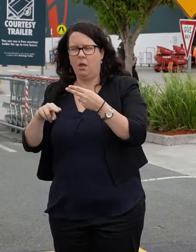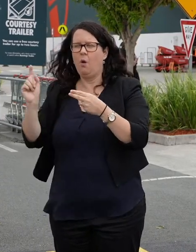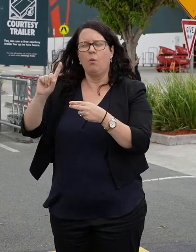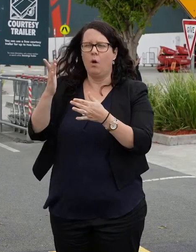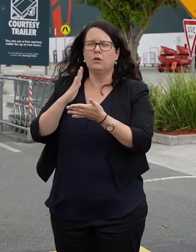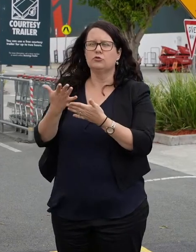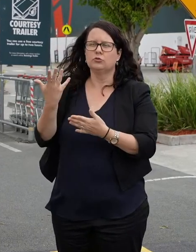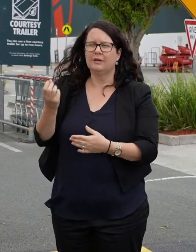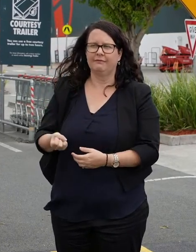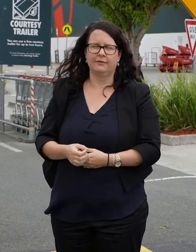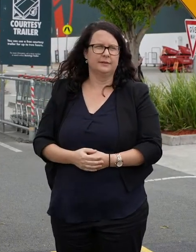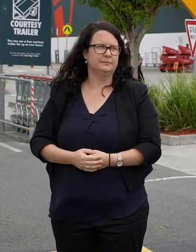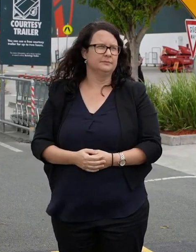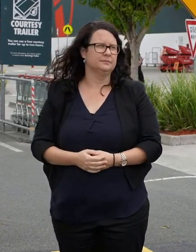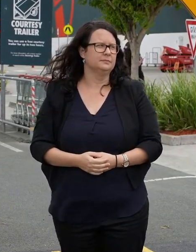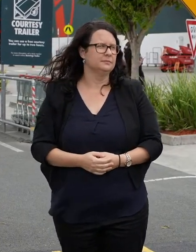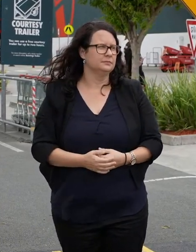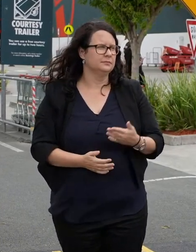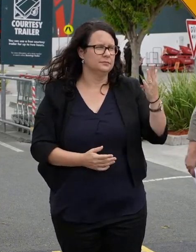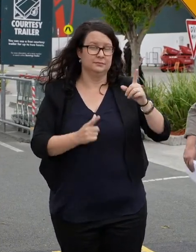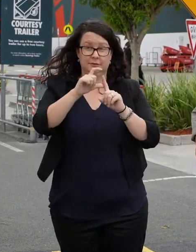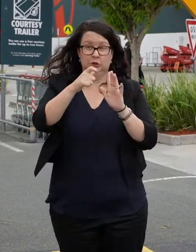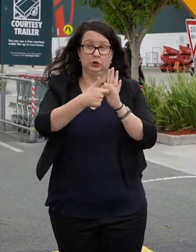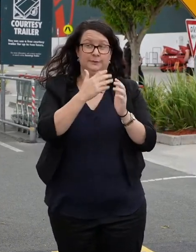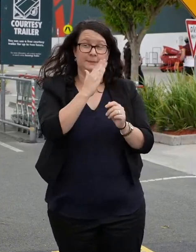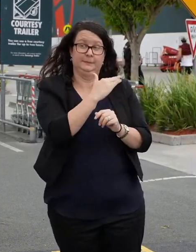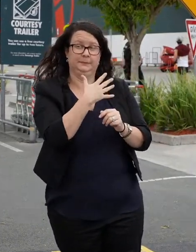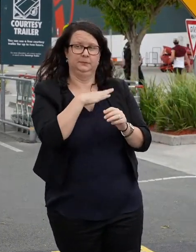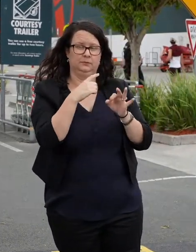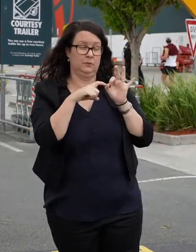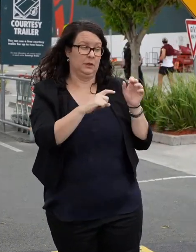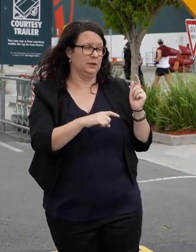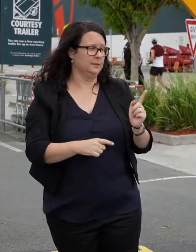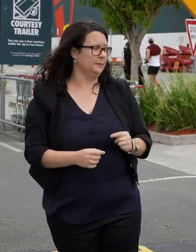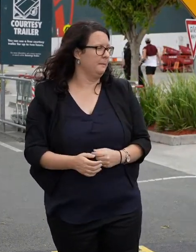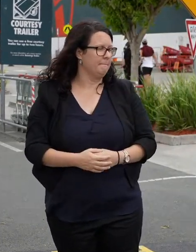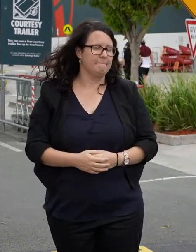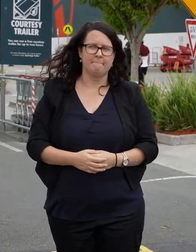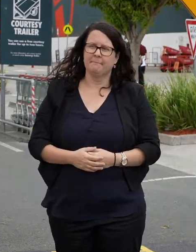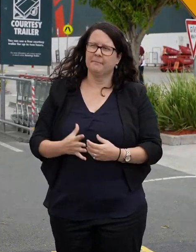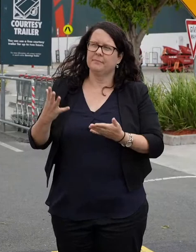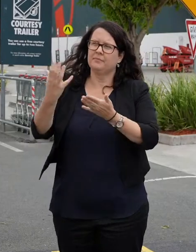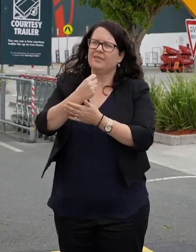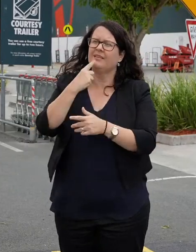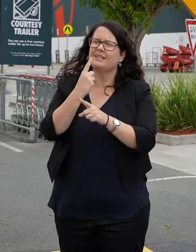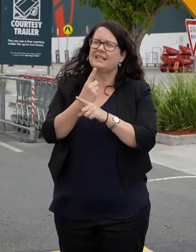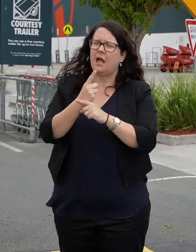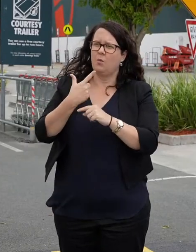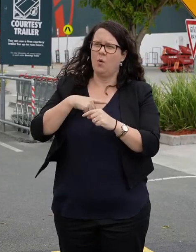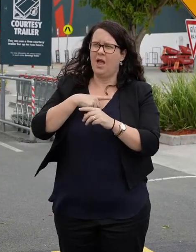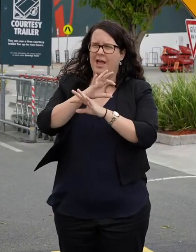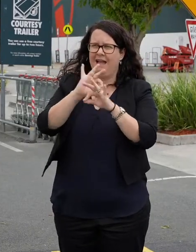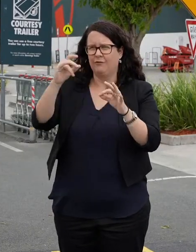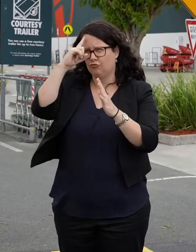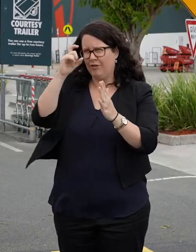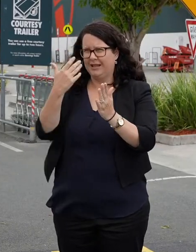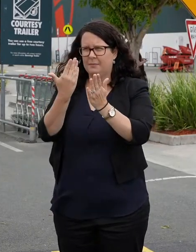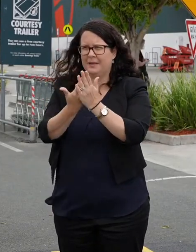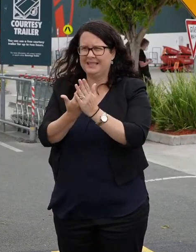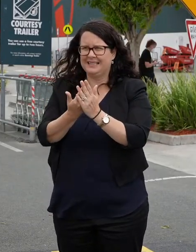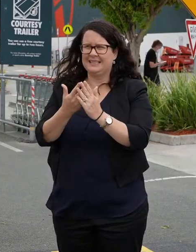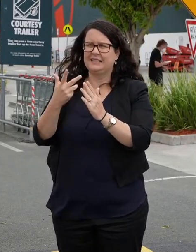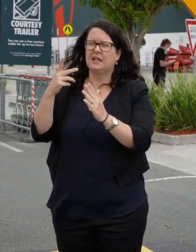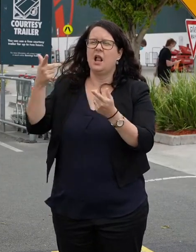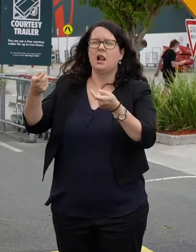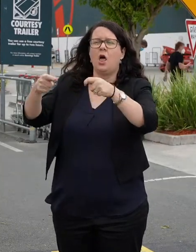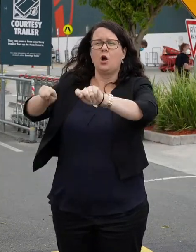are. Dr. Aiken, do you mind if we just... Is it safe to say the reason that you haven't recommended a lockdown in Gundawindi is because of that high